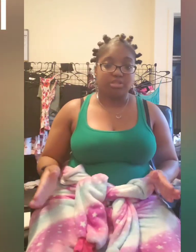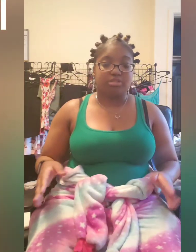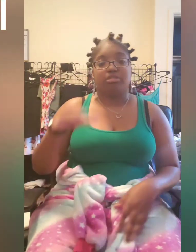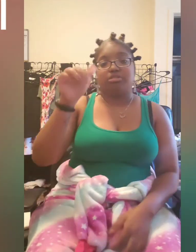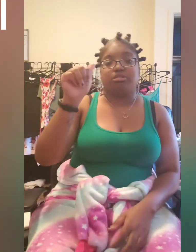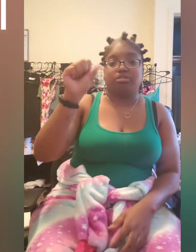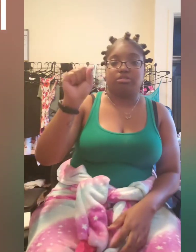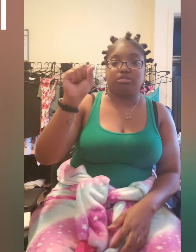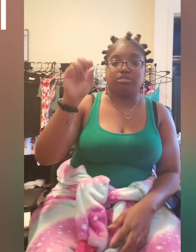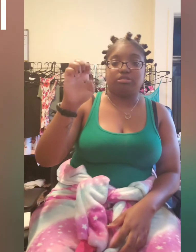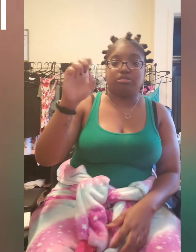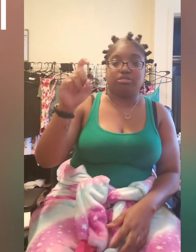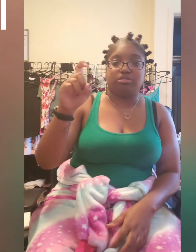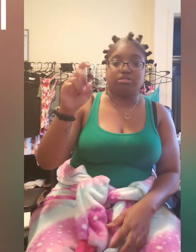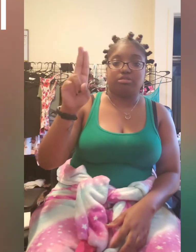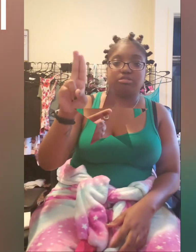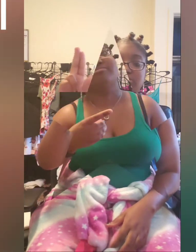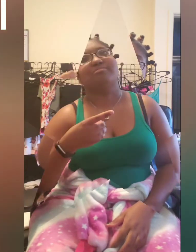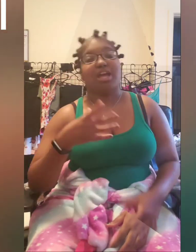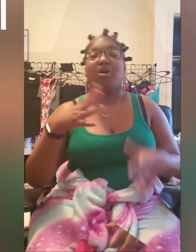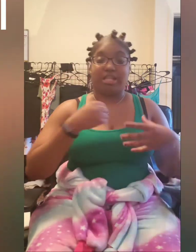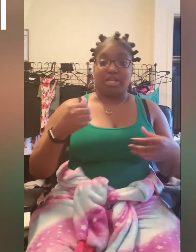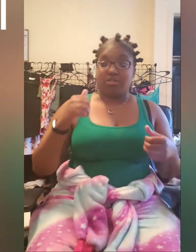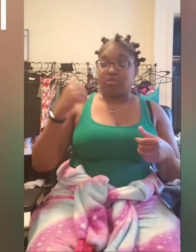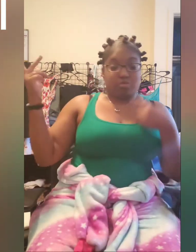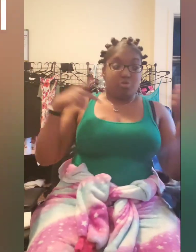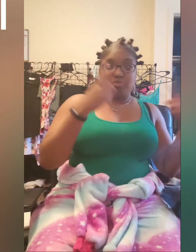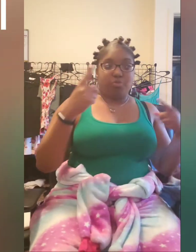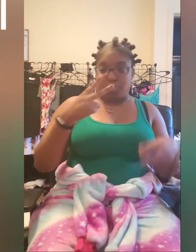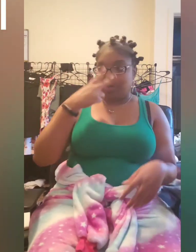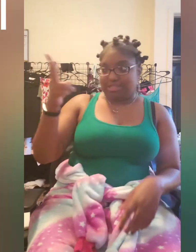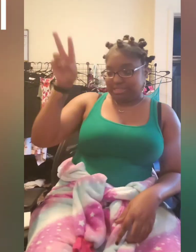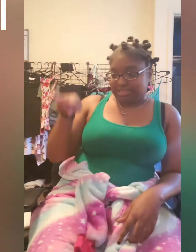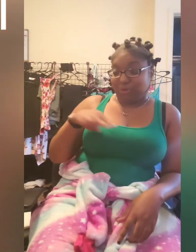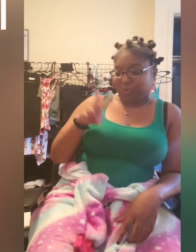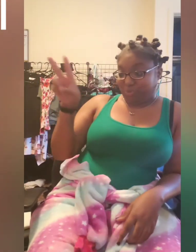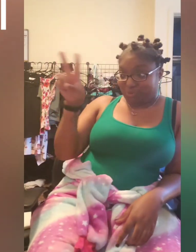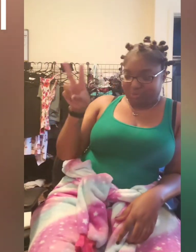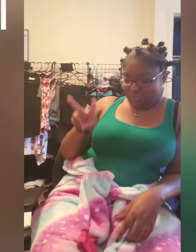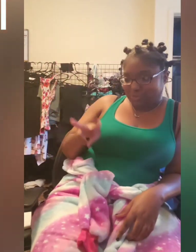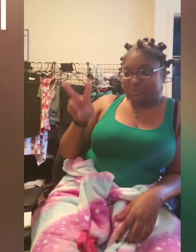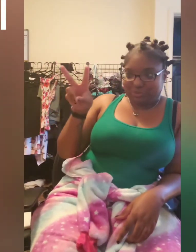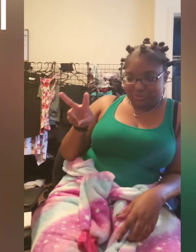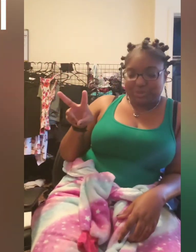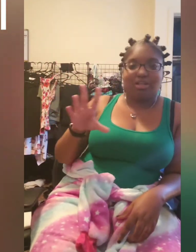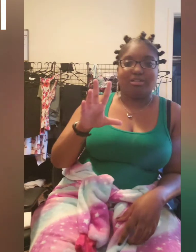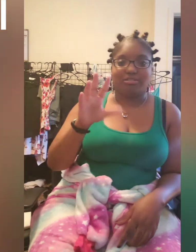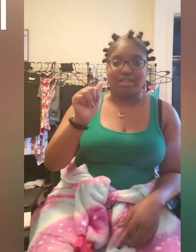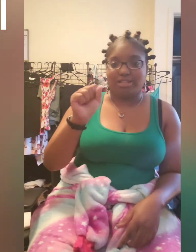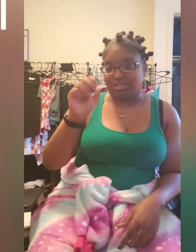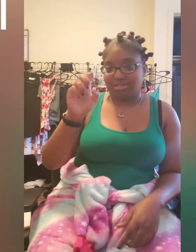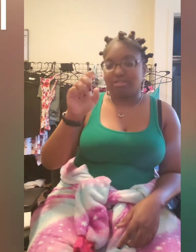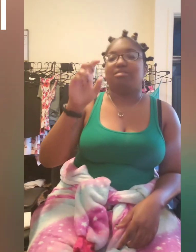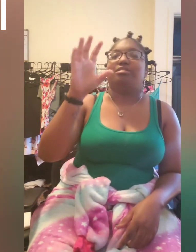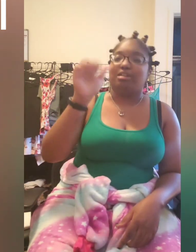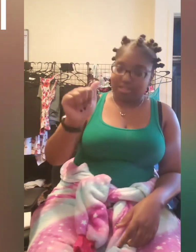questioning for those that are not sure, but they, you know, want to explore their sexuality to figure out where they are. Um,